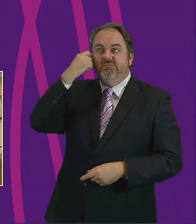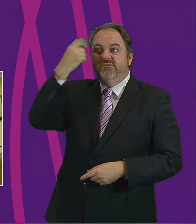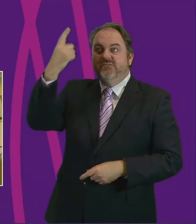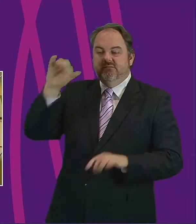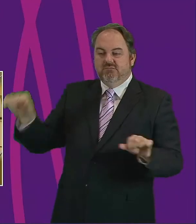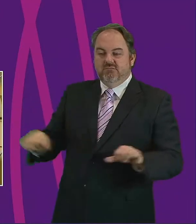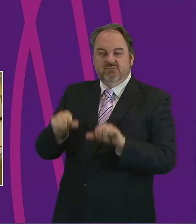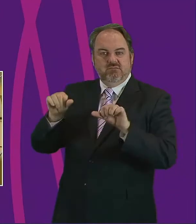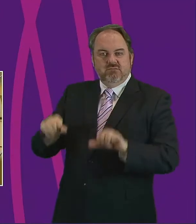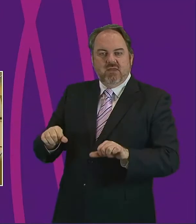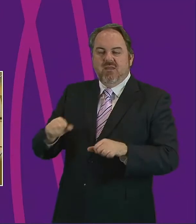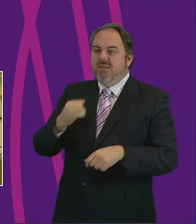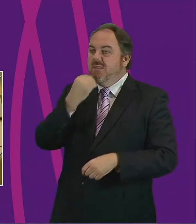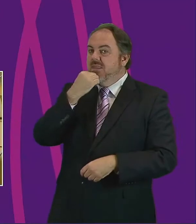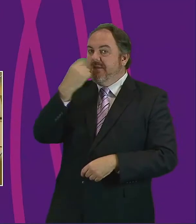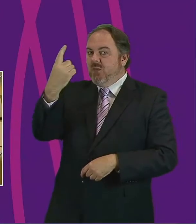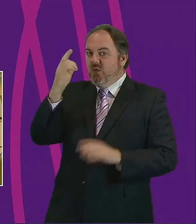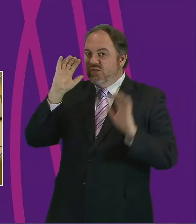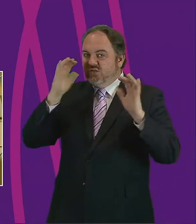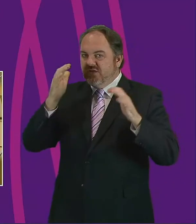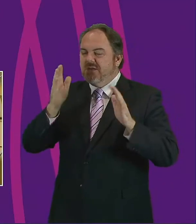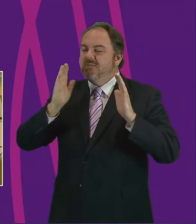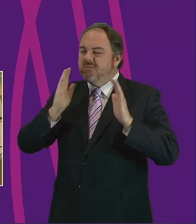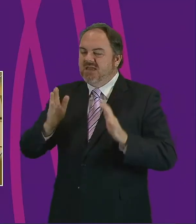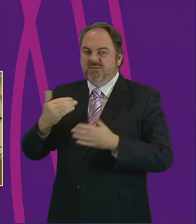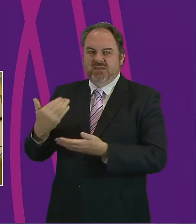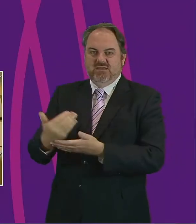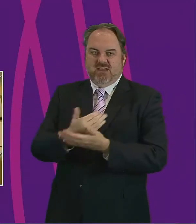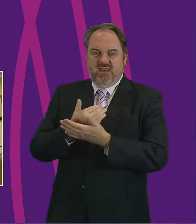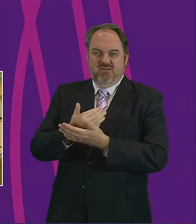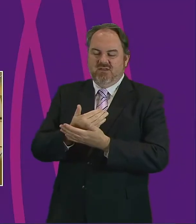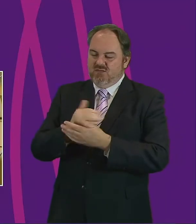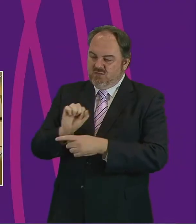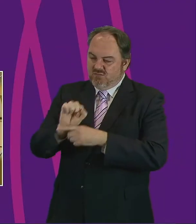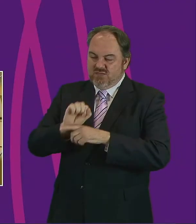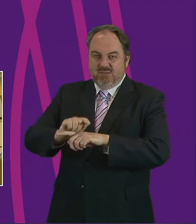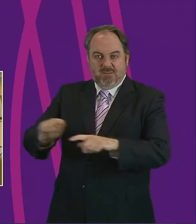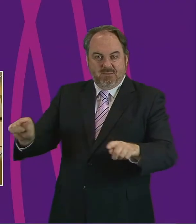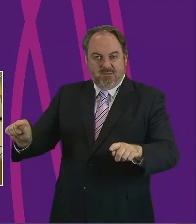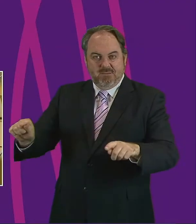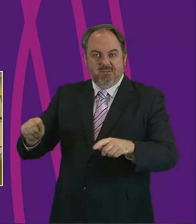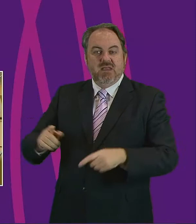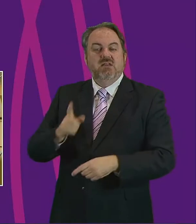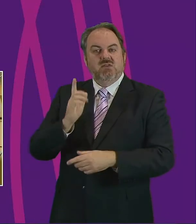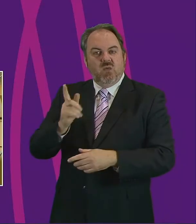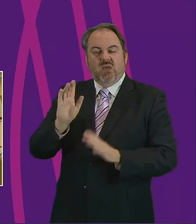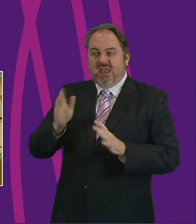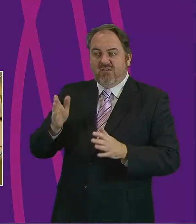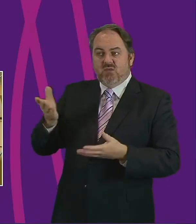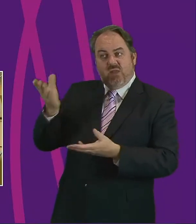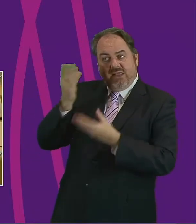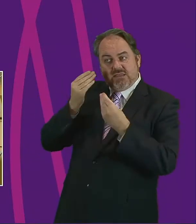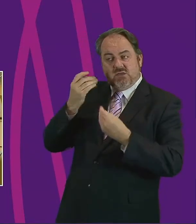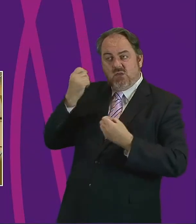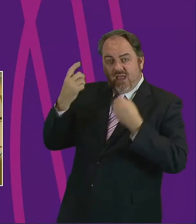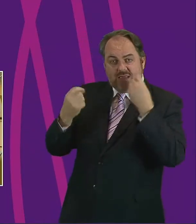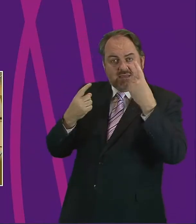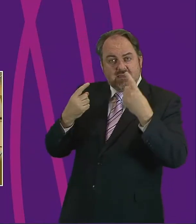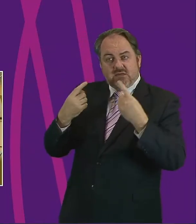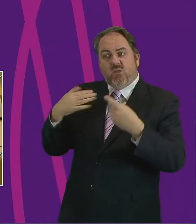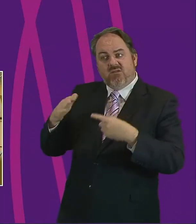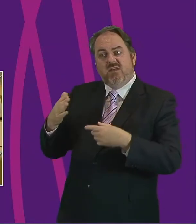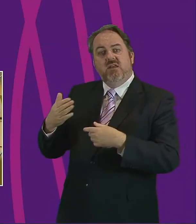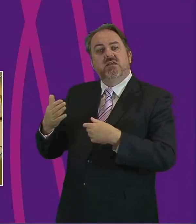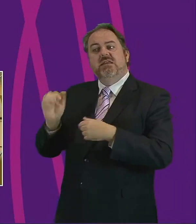safety at the heart of everything we do, but we will also bring to bear the creative thinking and solutions that, yes, was done in hospitals. But again, my